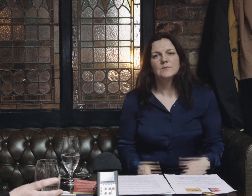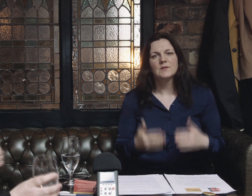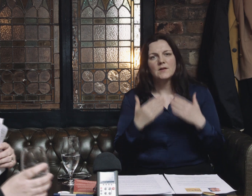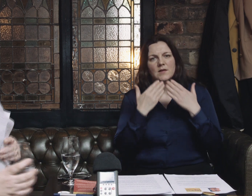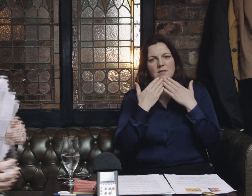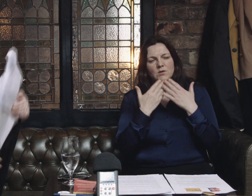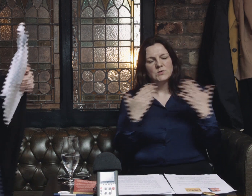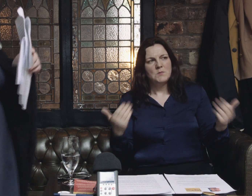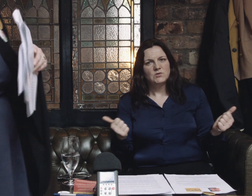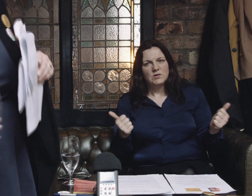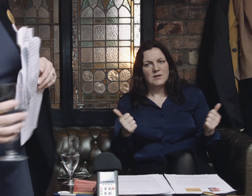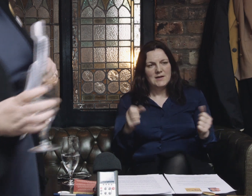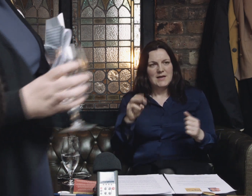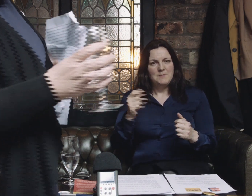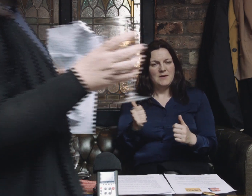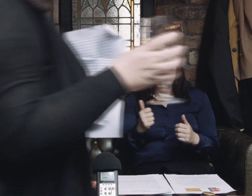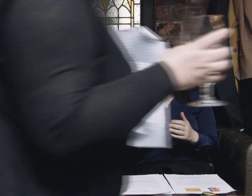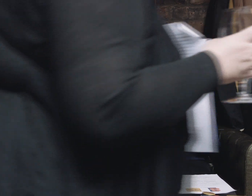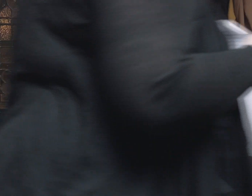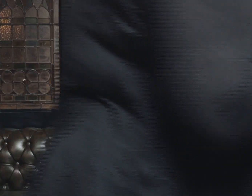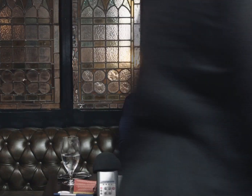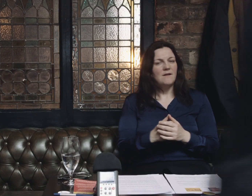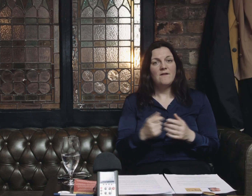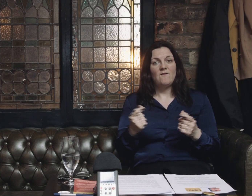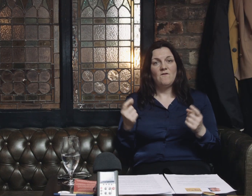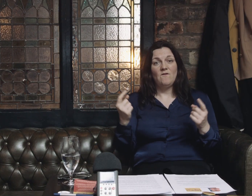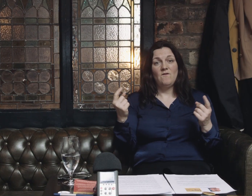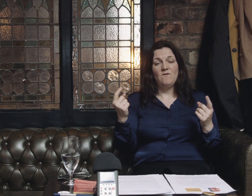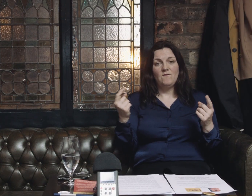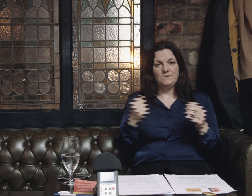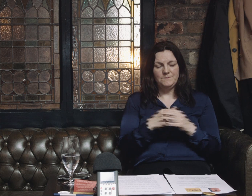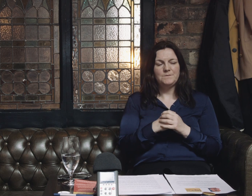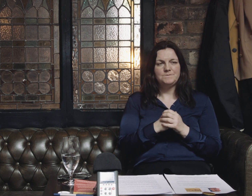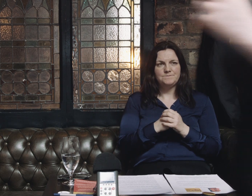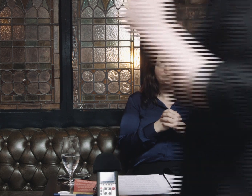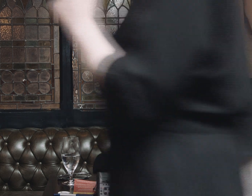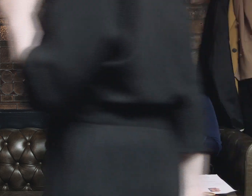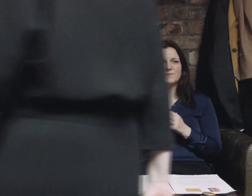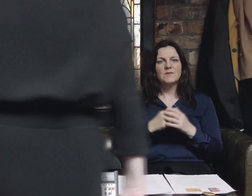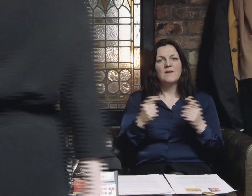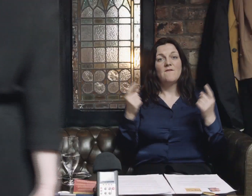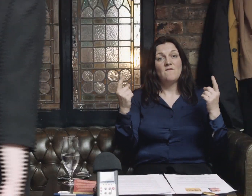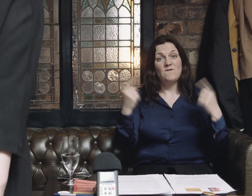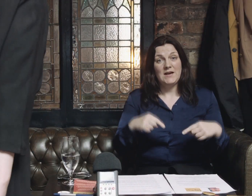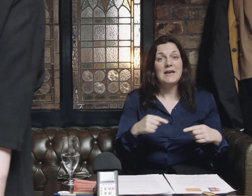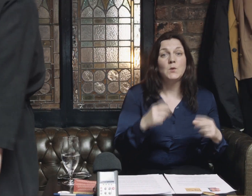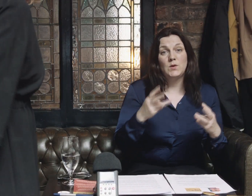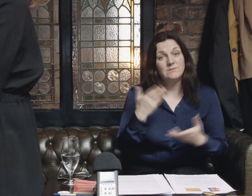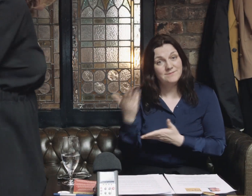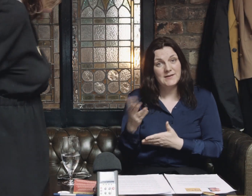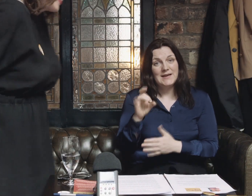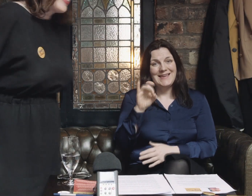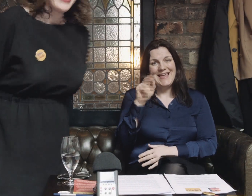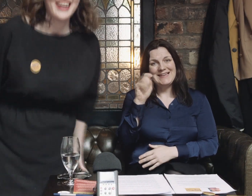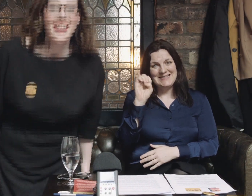Thanks so much, Emma. And so finally handing over to Katie Dawson, barrister and member of Lawyers for Choice, who's going to wrap up